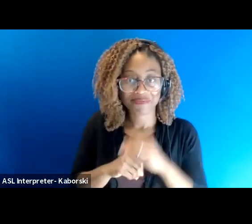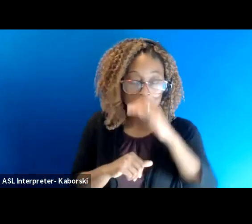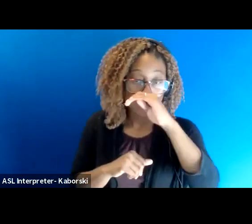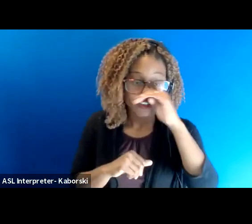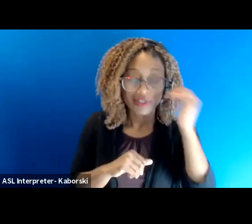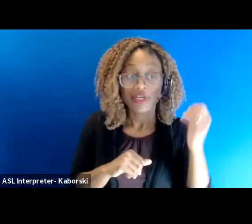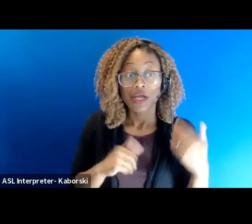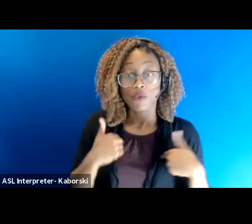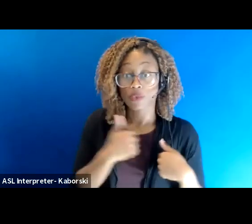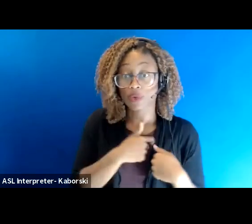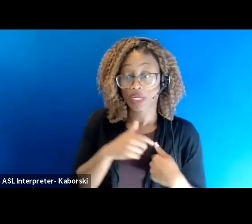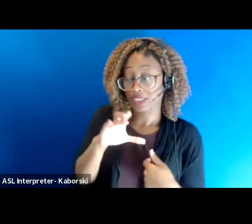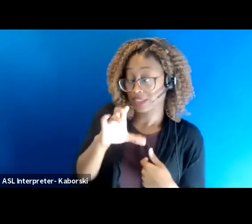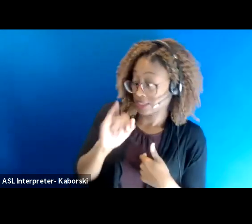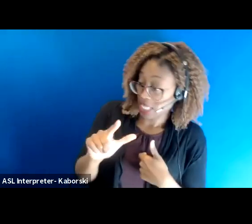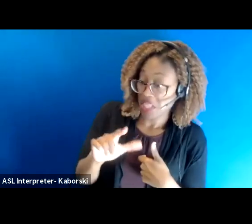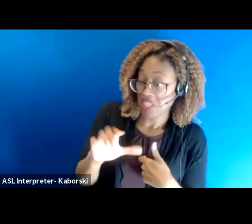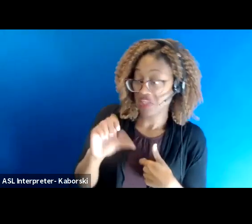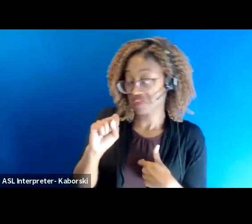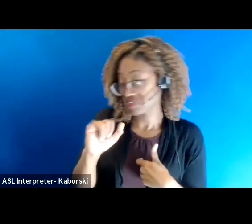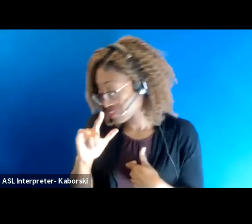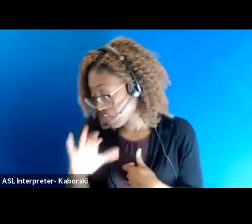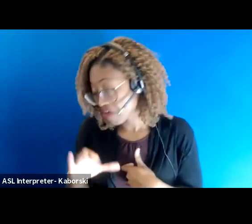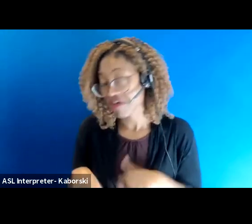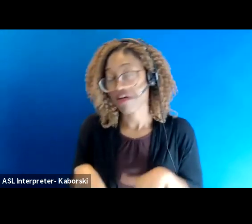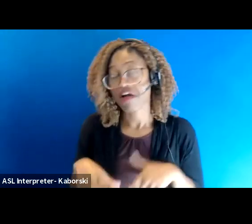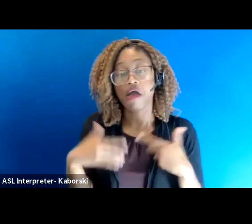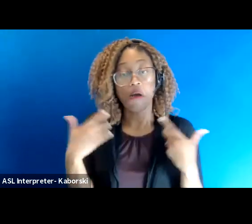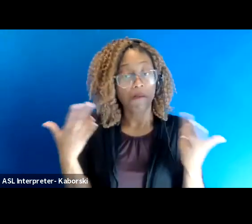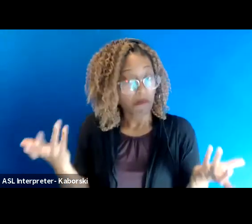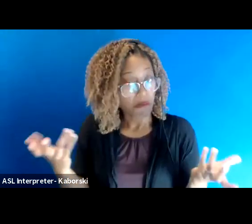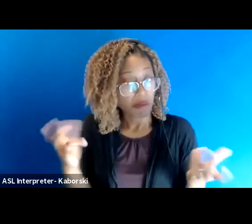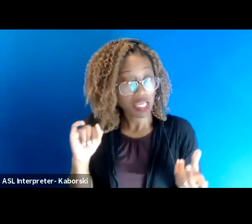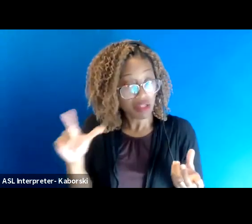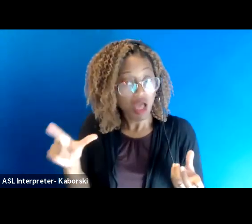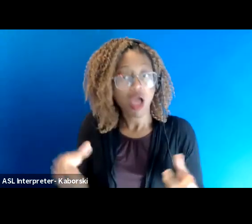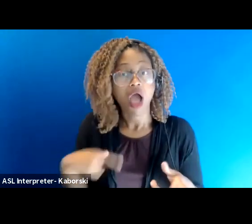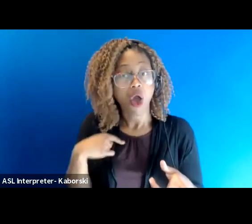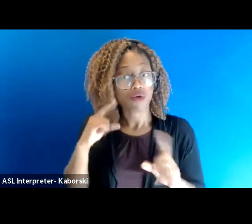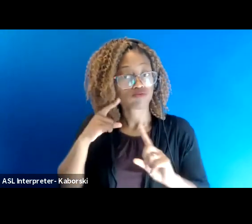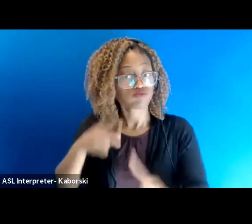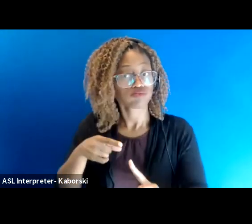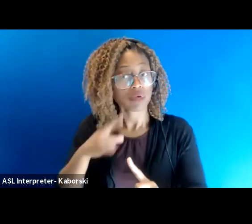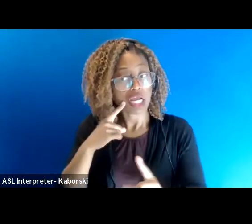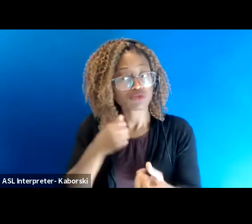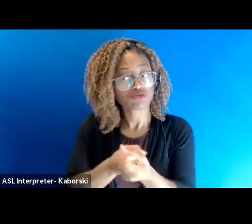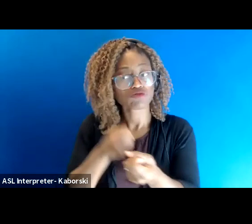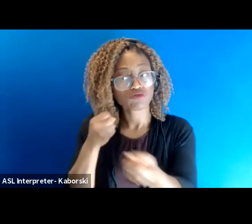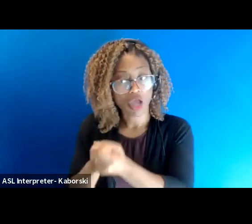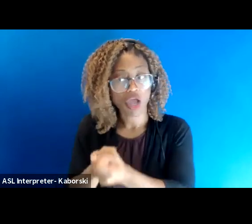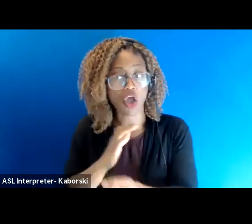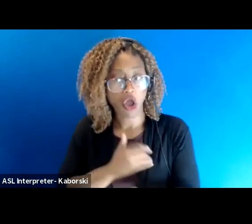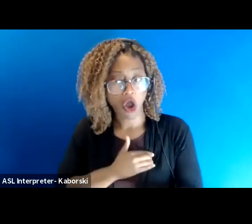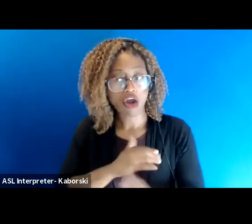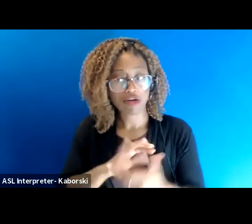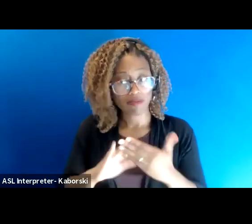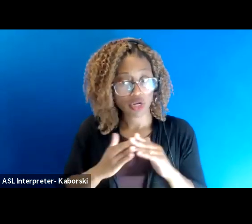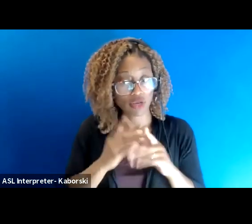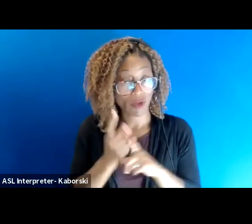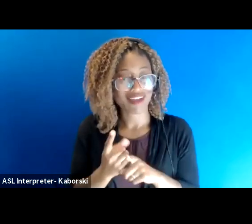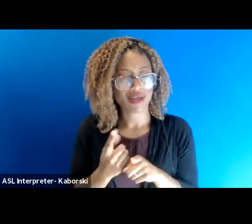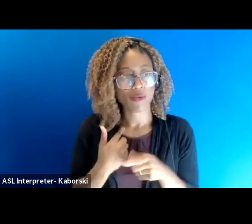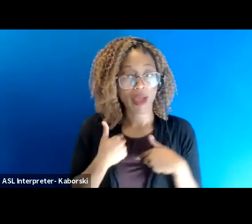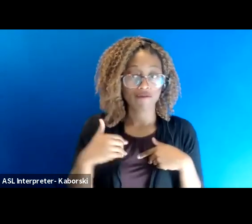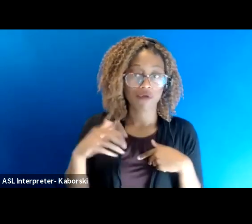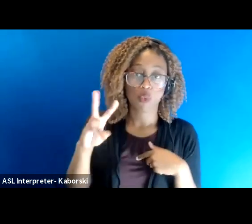Silks, that's what we live for. And in our communities, even though we may have a